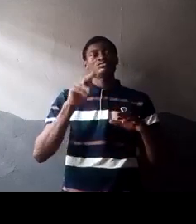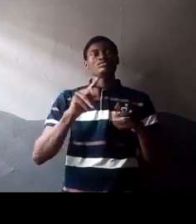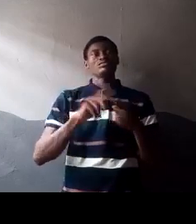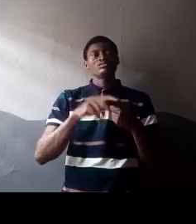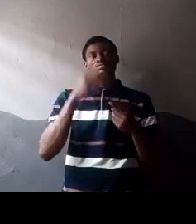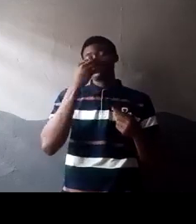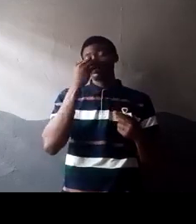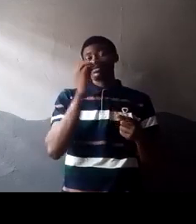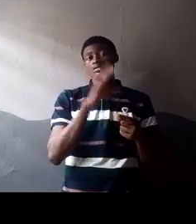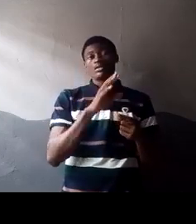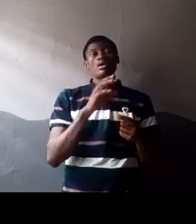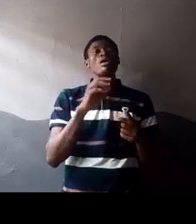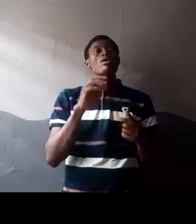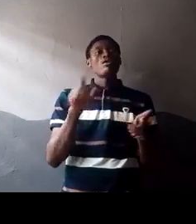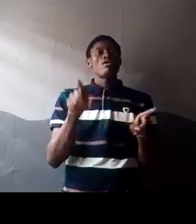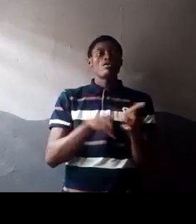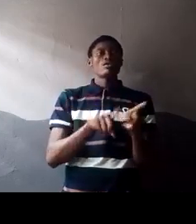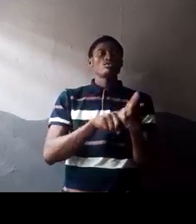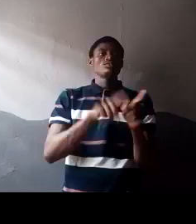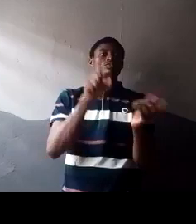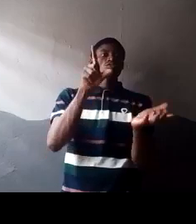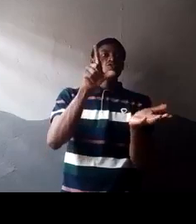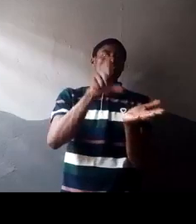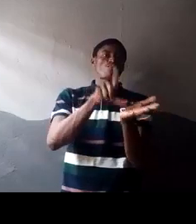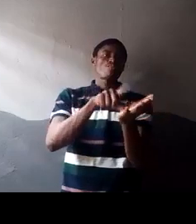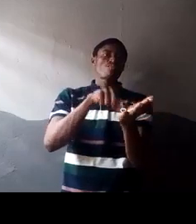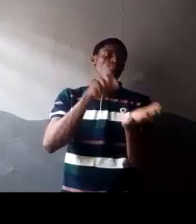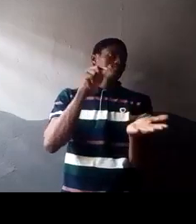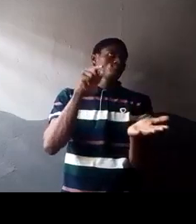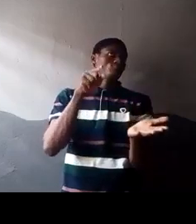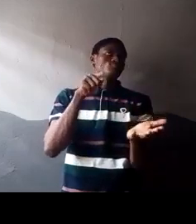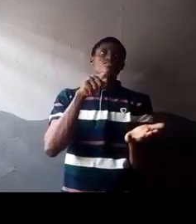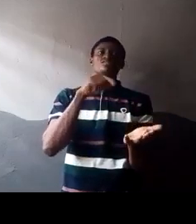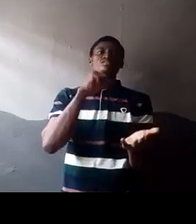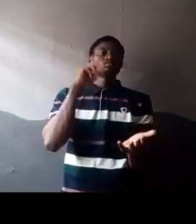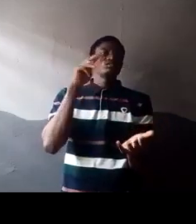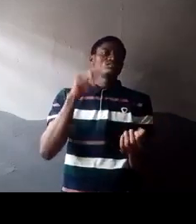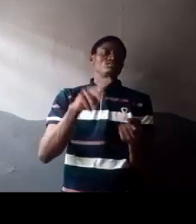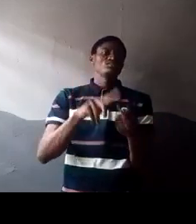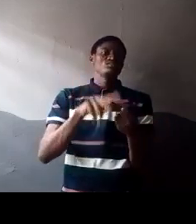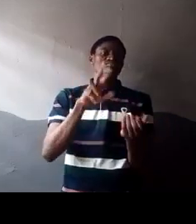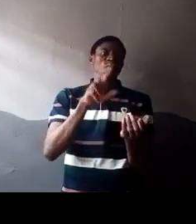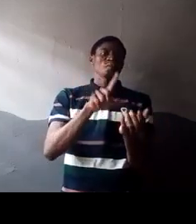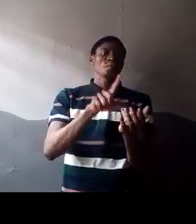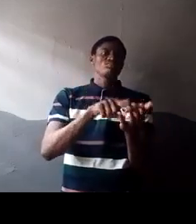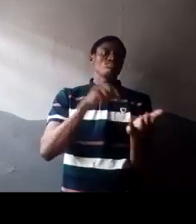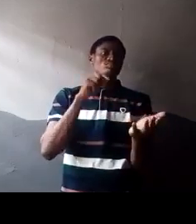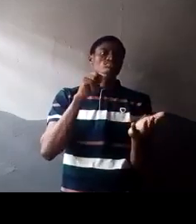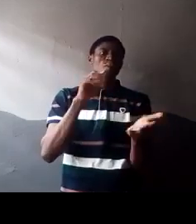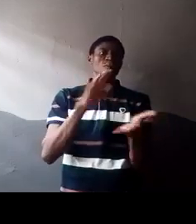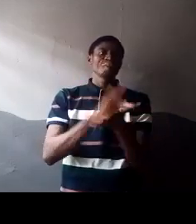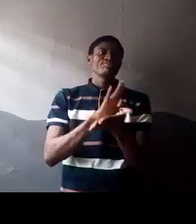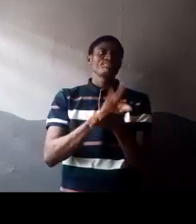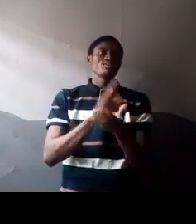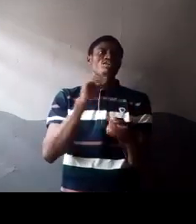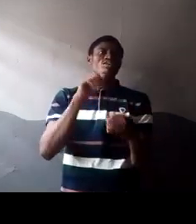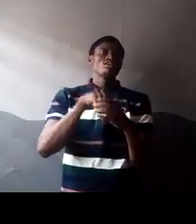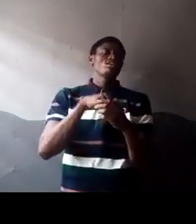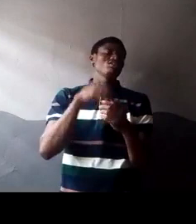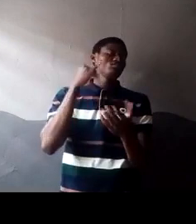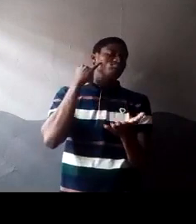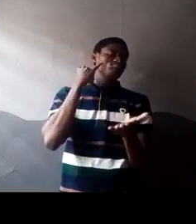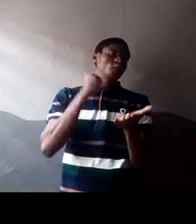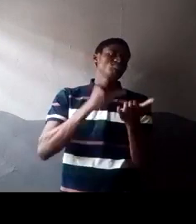Publications, you don't need to have published a paper in a journal to have